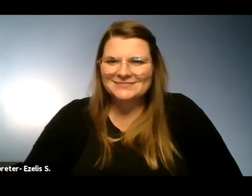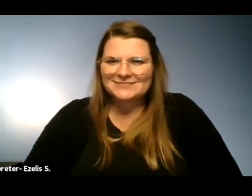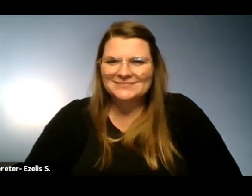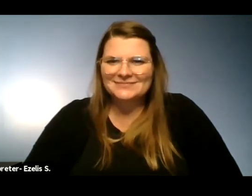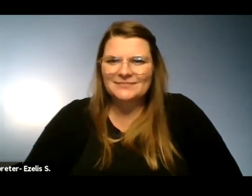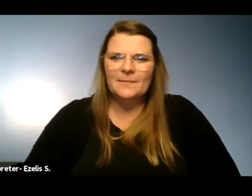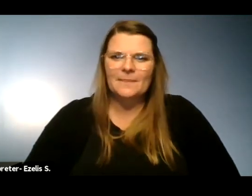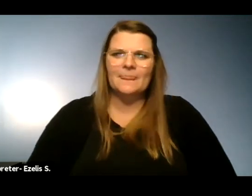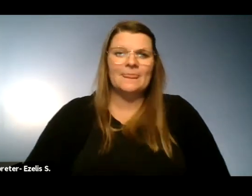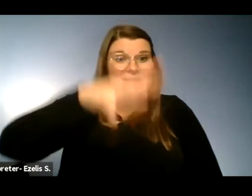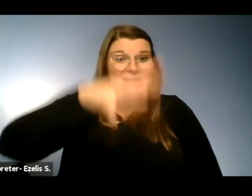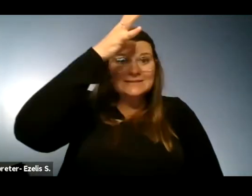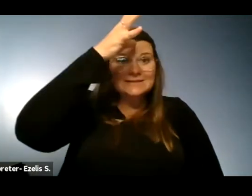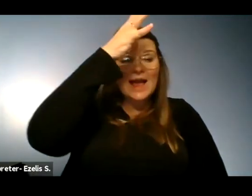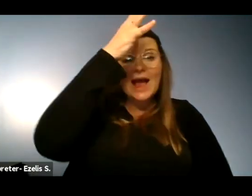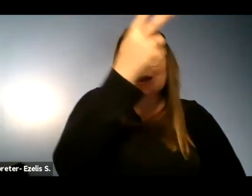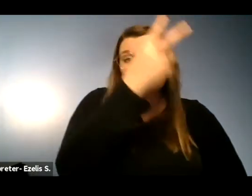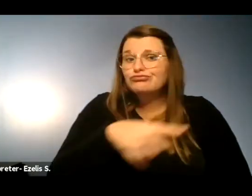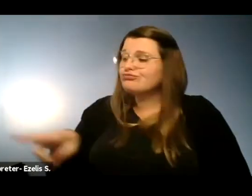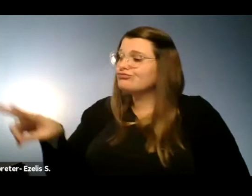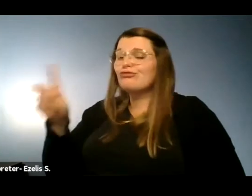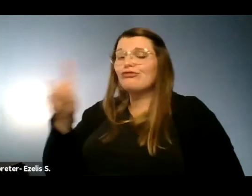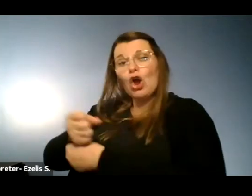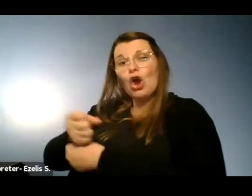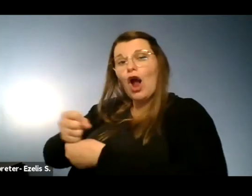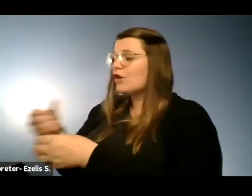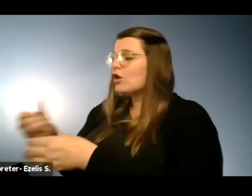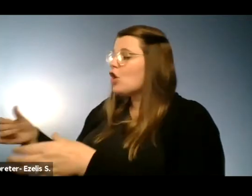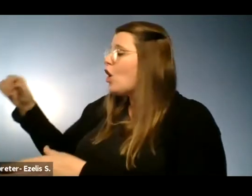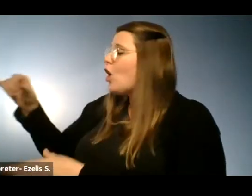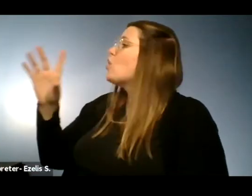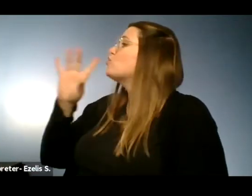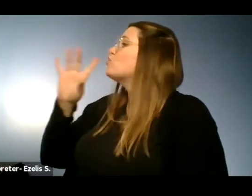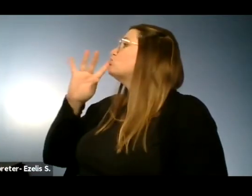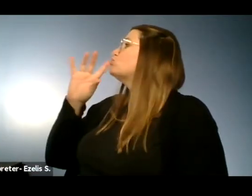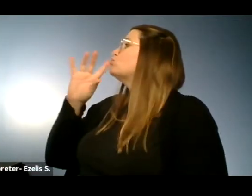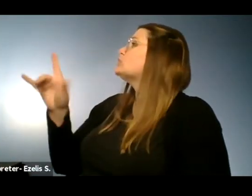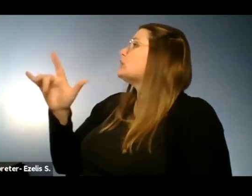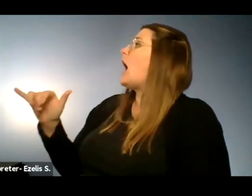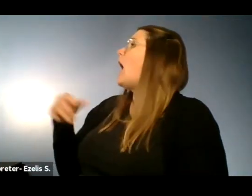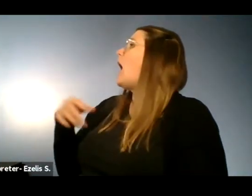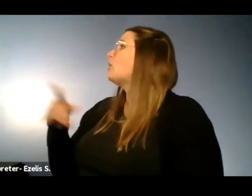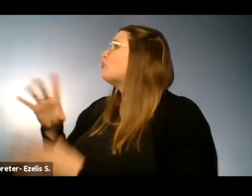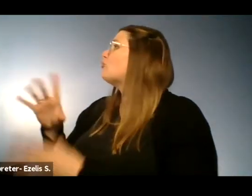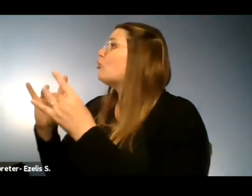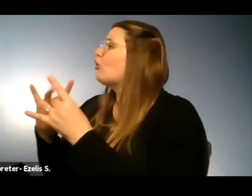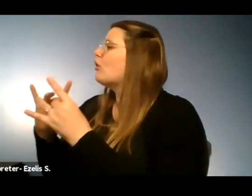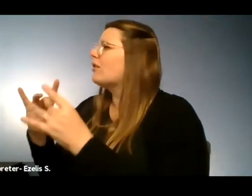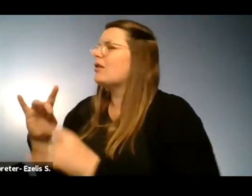Dad turned away to fix his morning coffee. So, Sky, are you sneaking in the closet tonight?